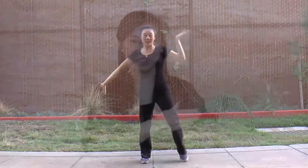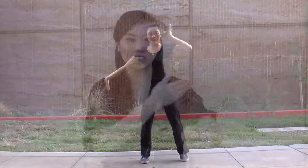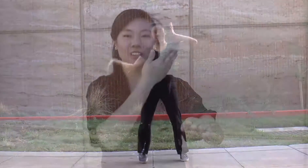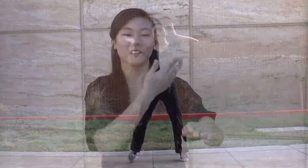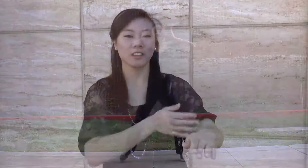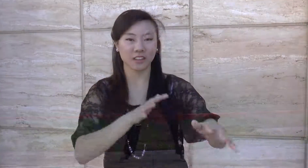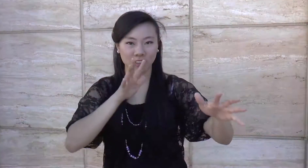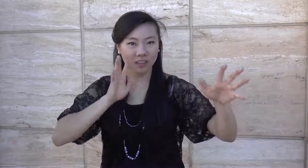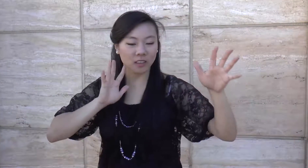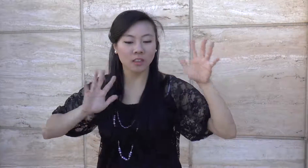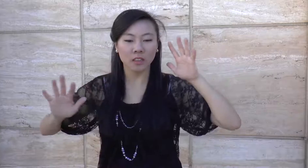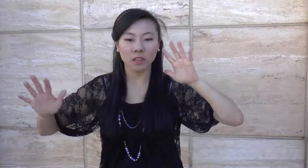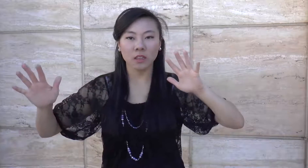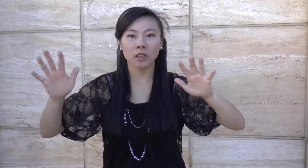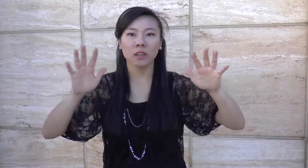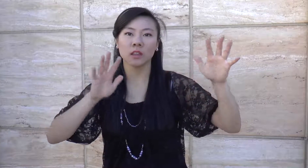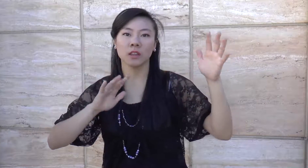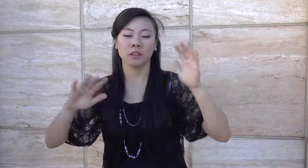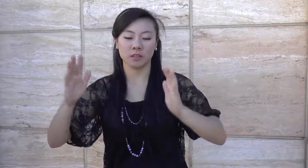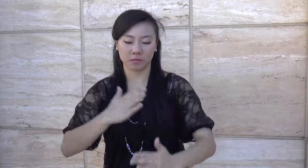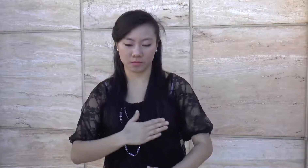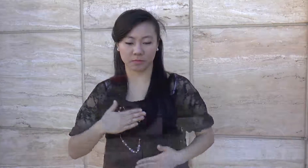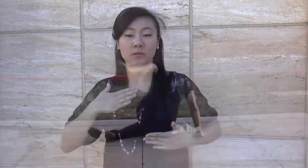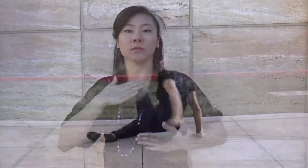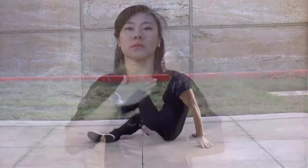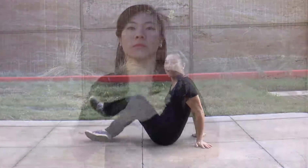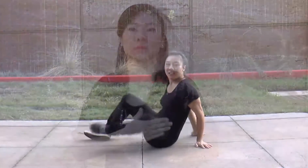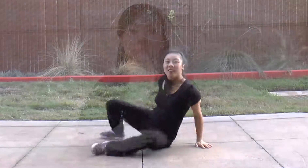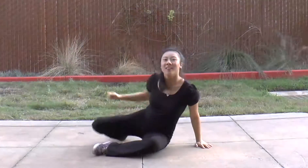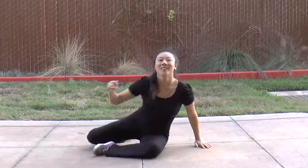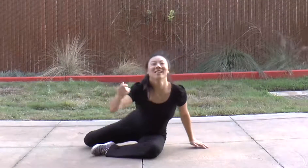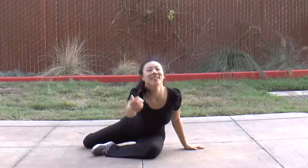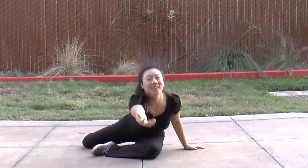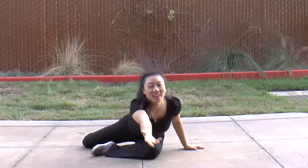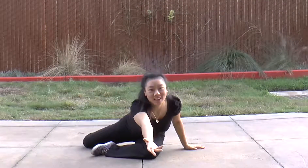When the music is playing, the melody is soft and pleasant.